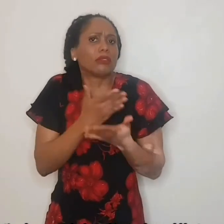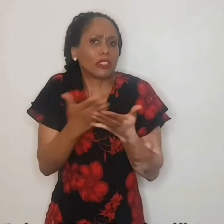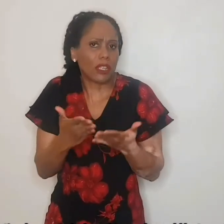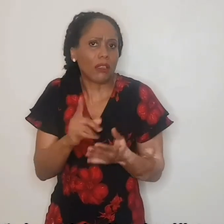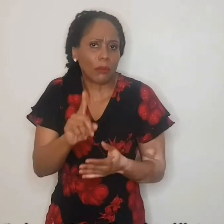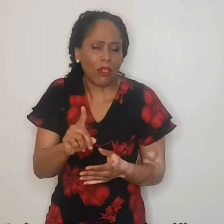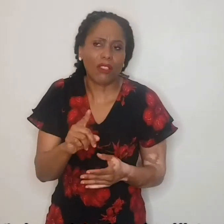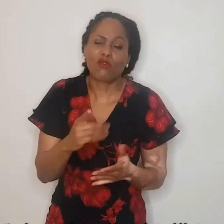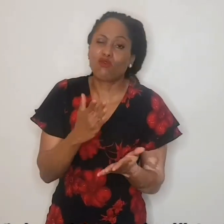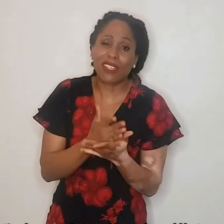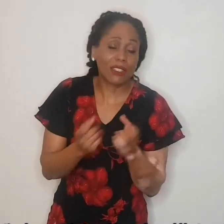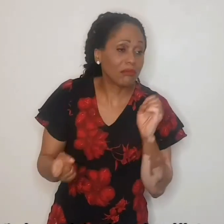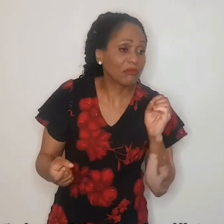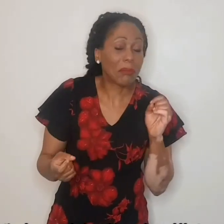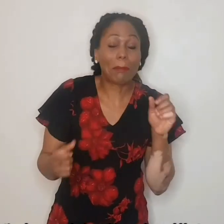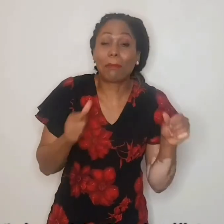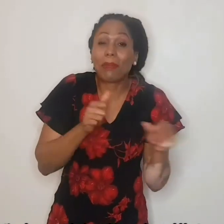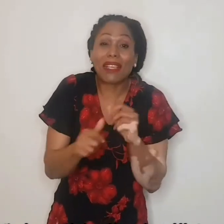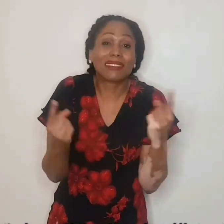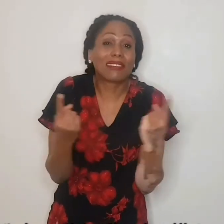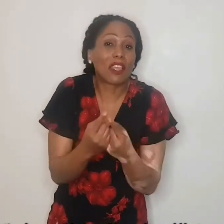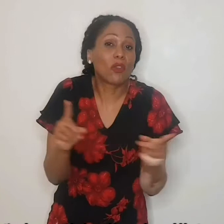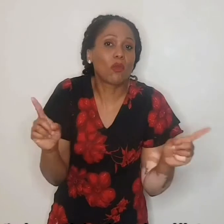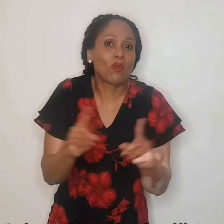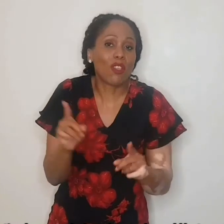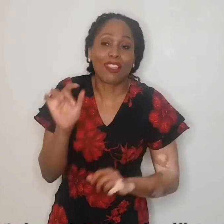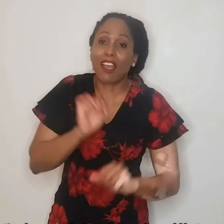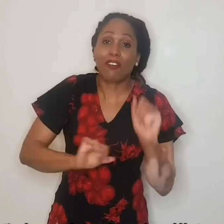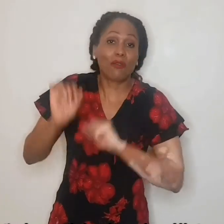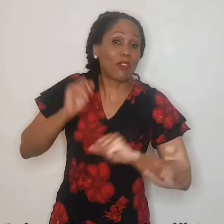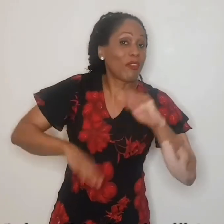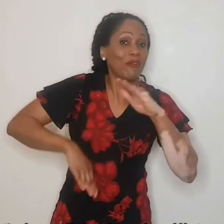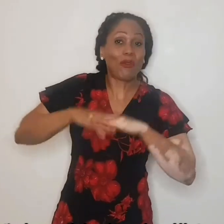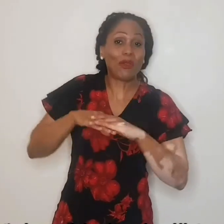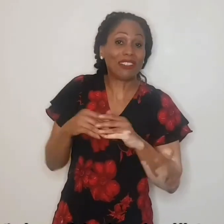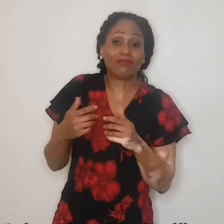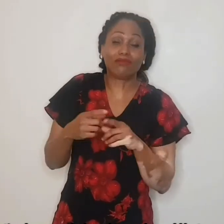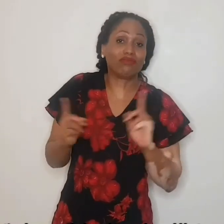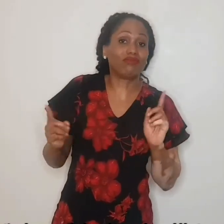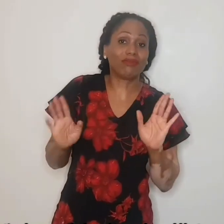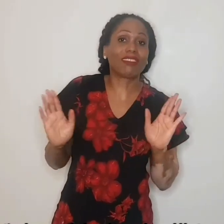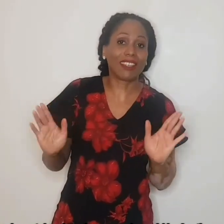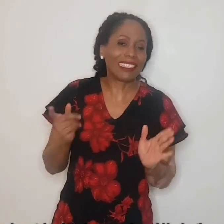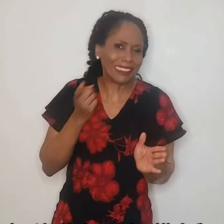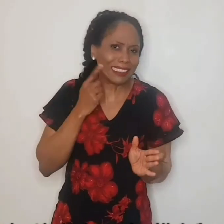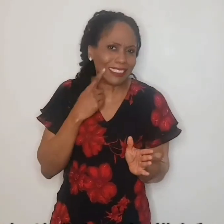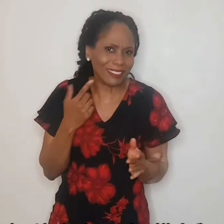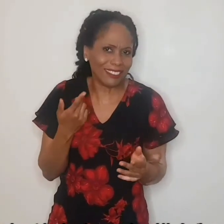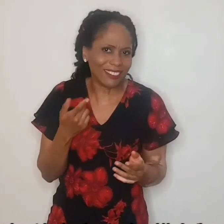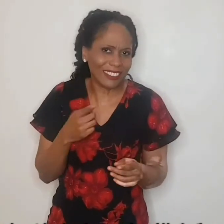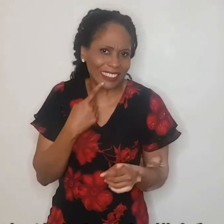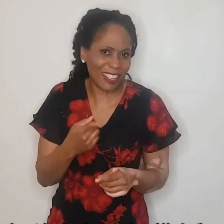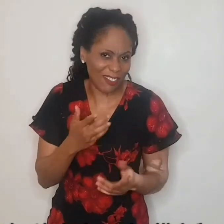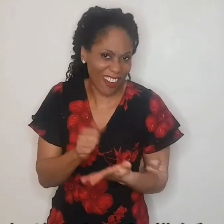tips however the best thing to do would be to avoid them. Easy said and done right?